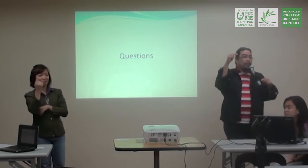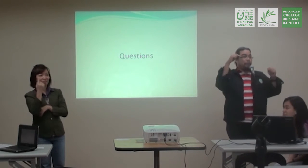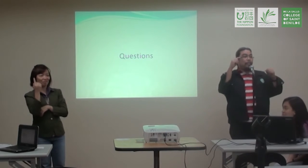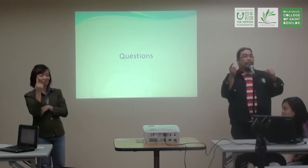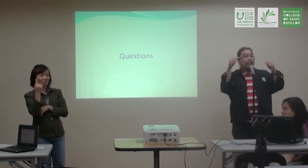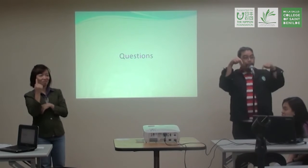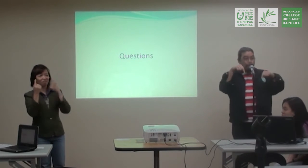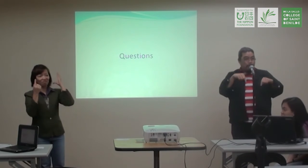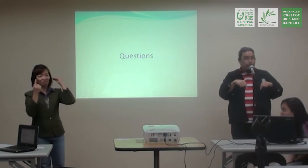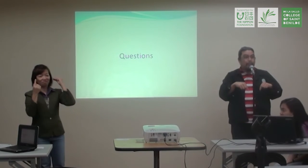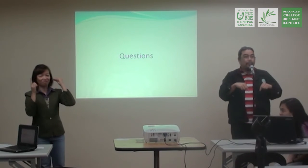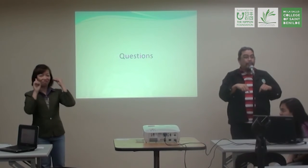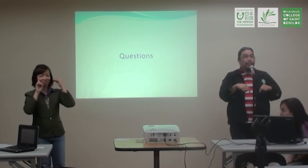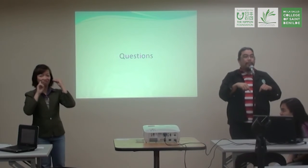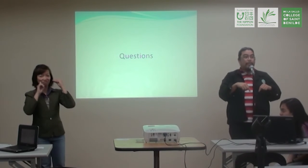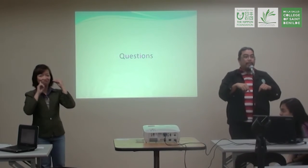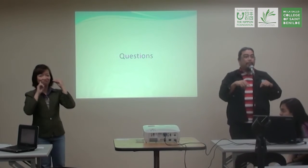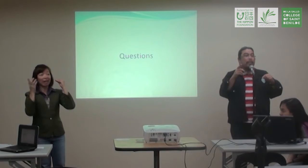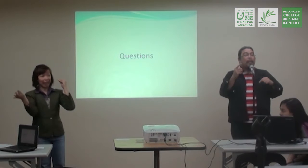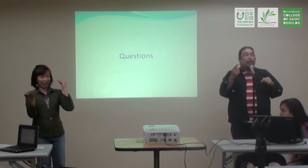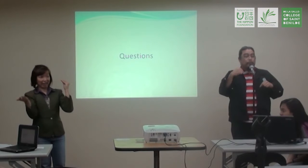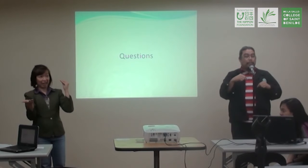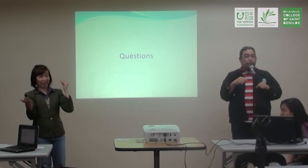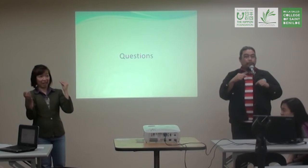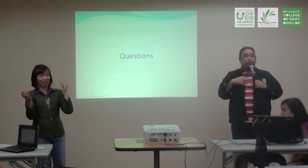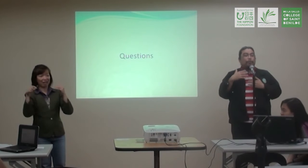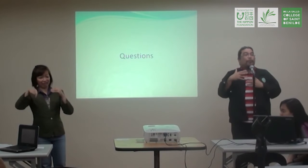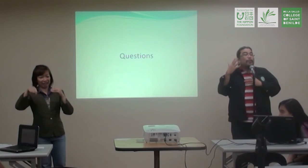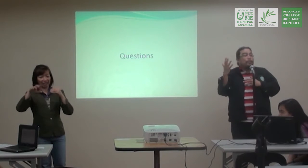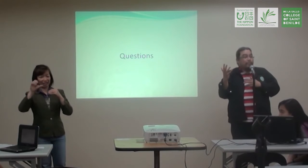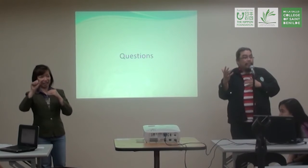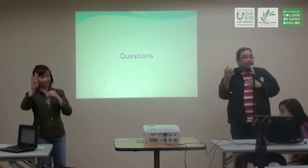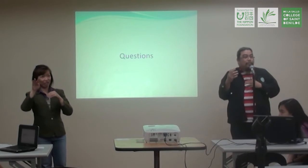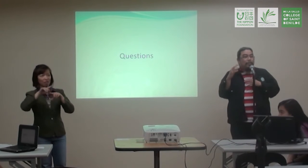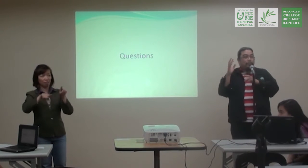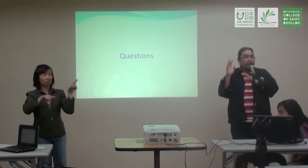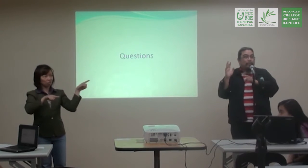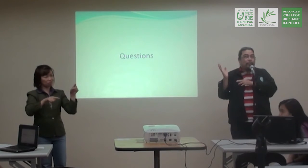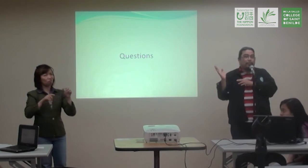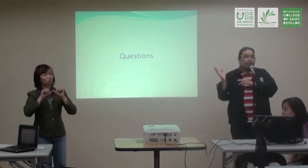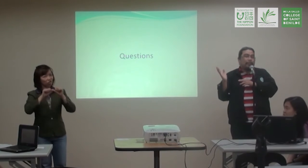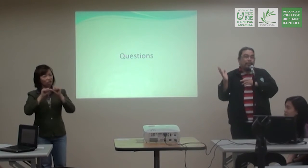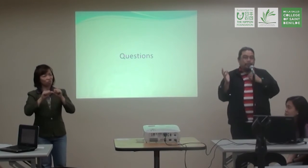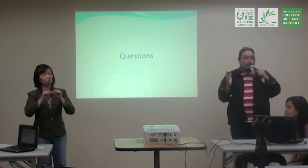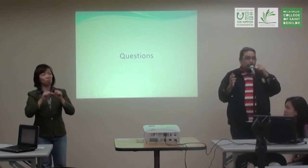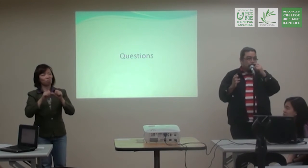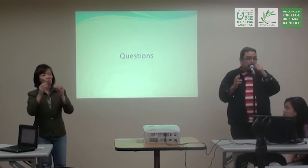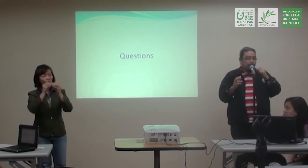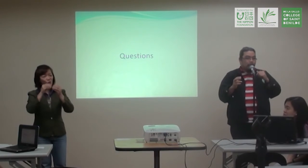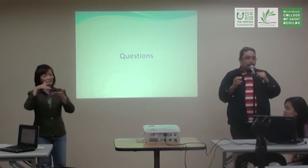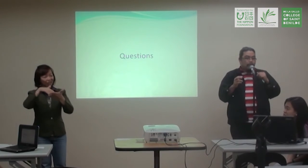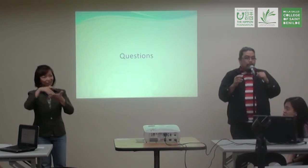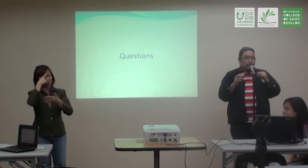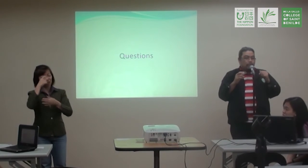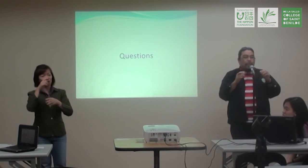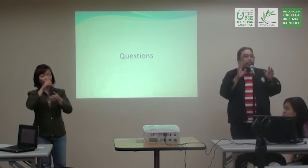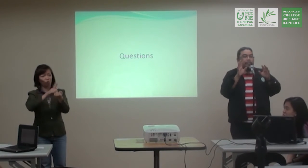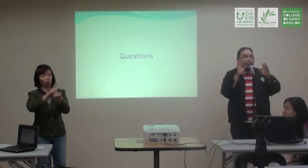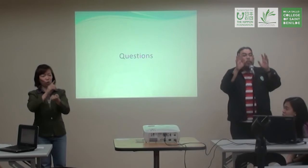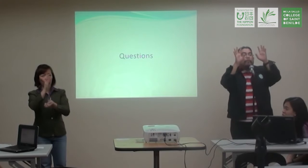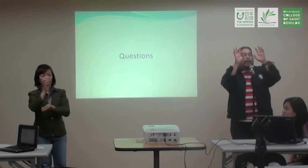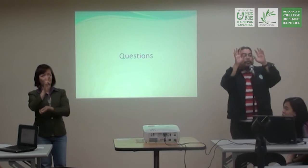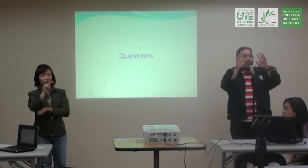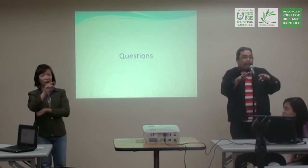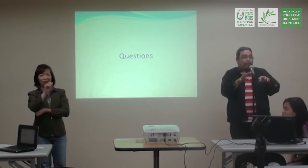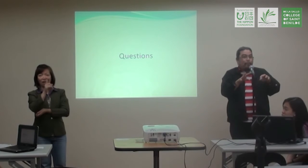only, well, the deaf population hearing the same. But what I was told for further studies by Dr. Bernardo was, why